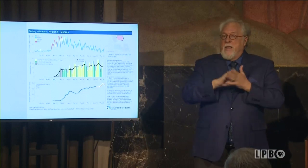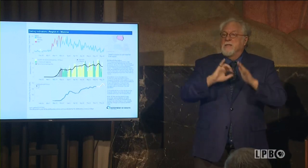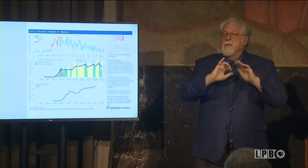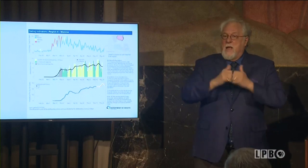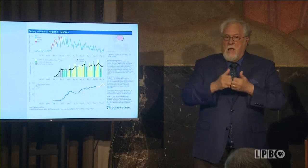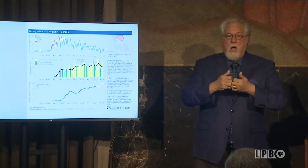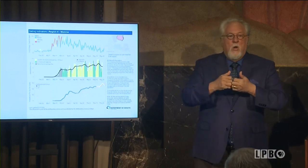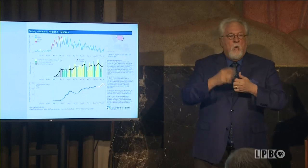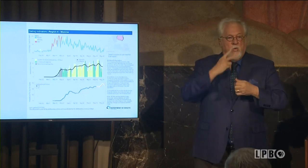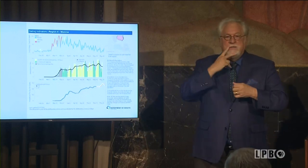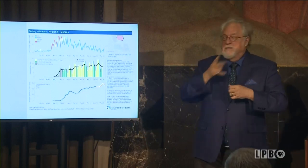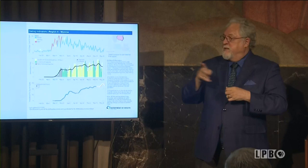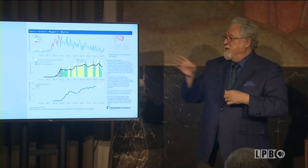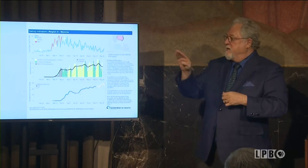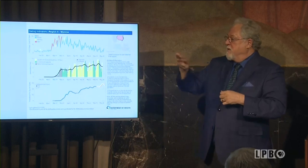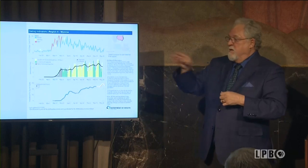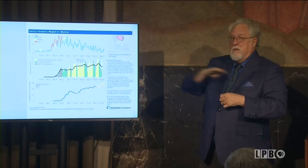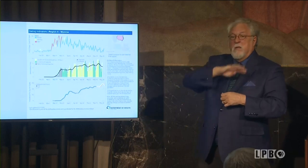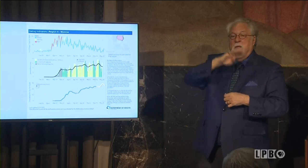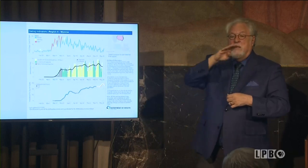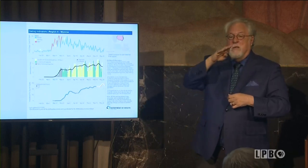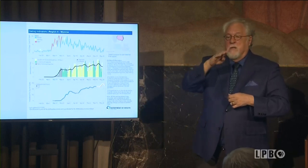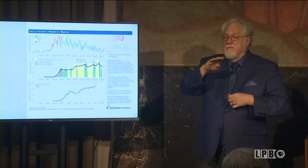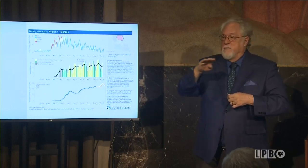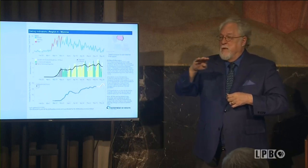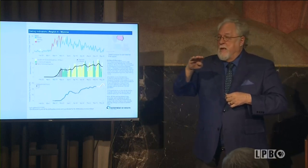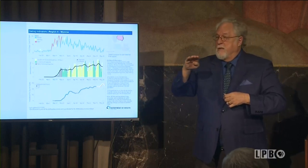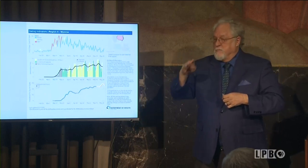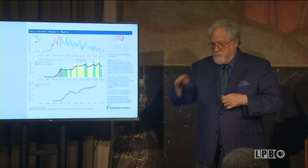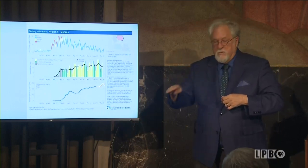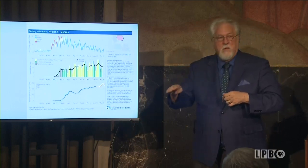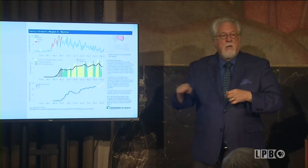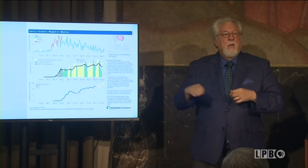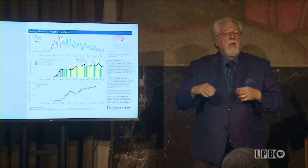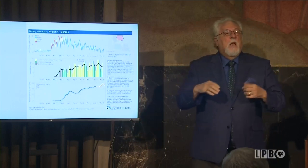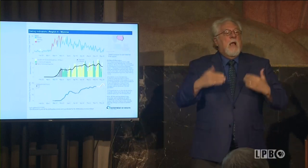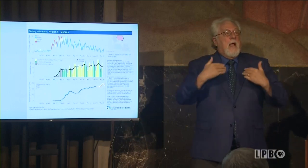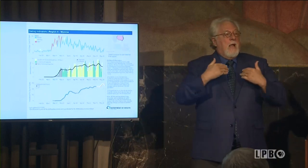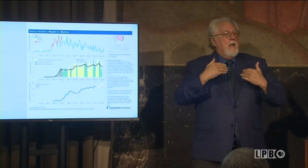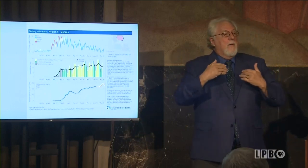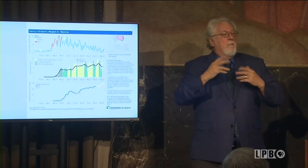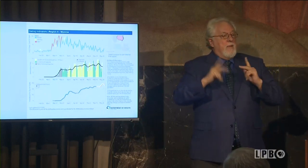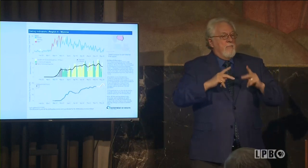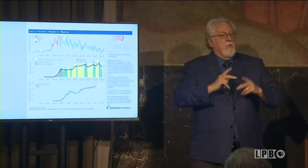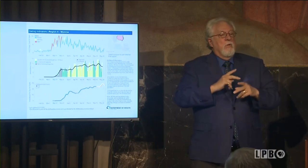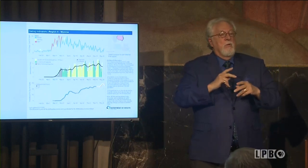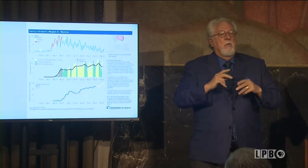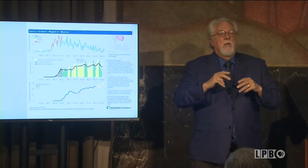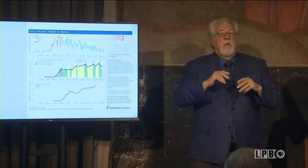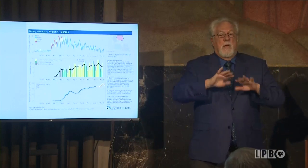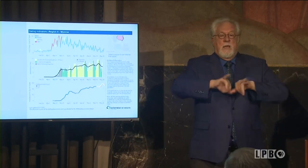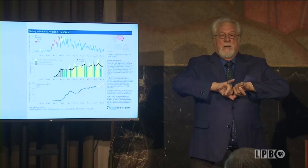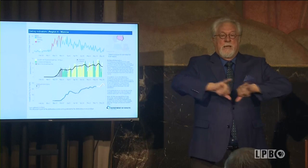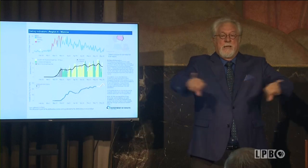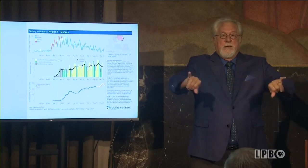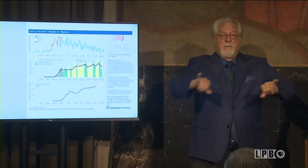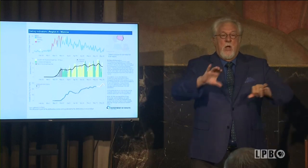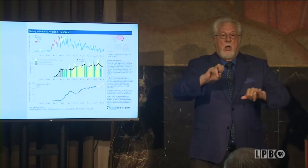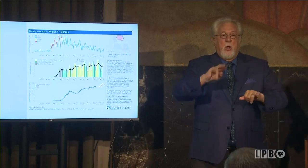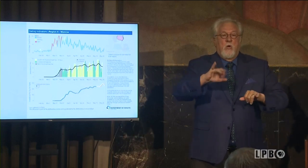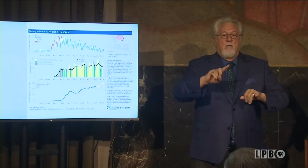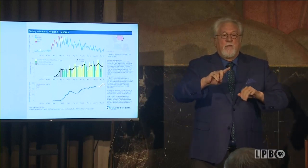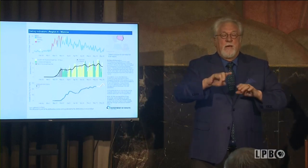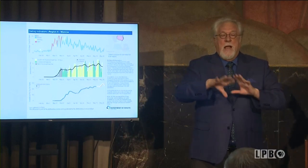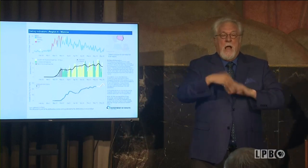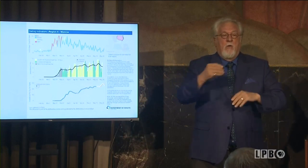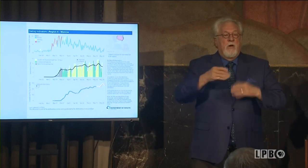going to see these curves continue to flatten and turn by having people keep COVID out of our public